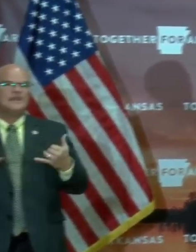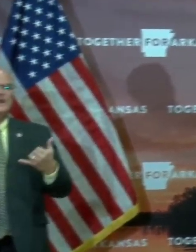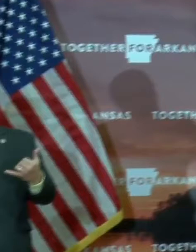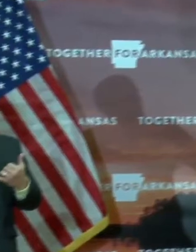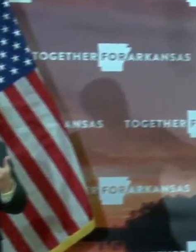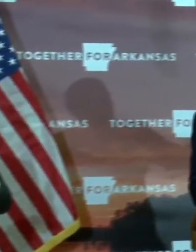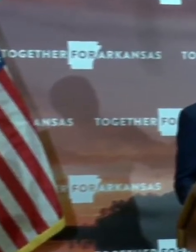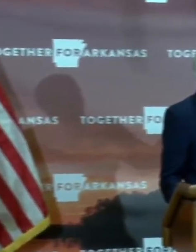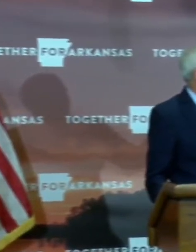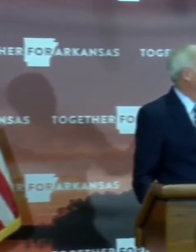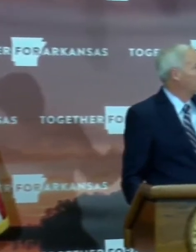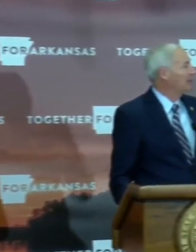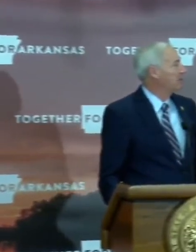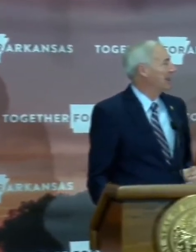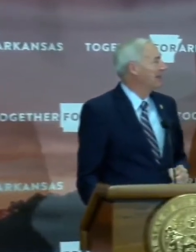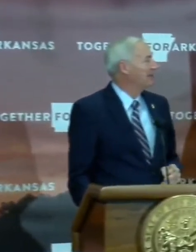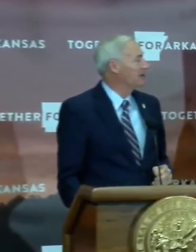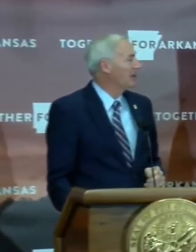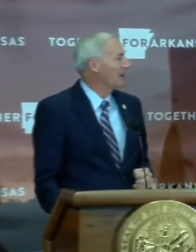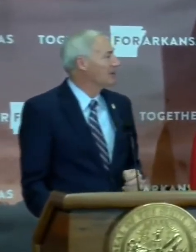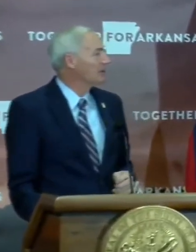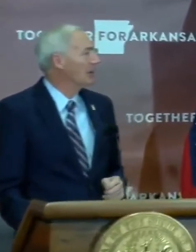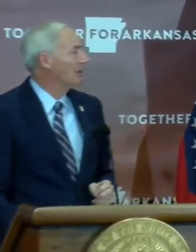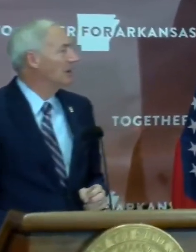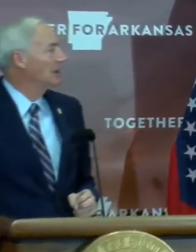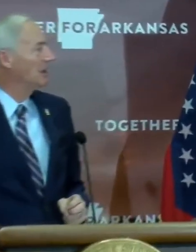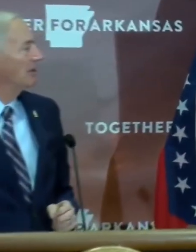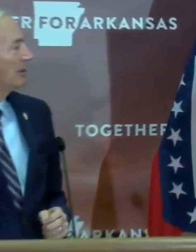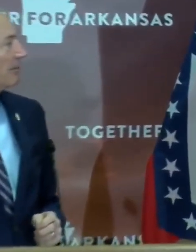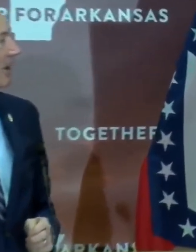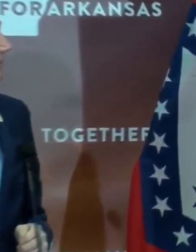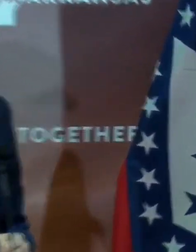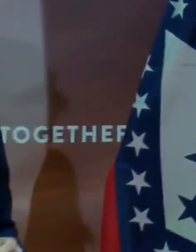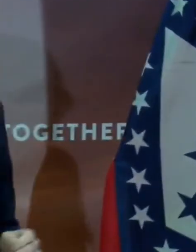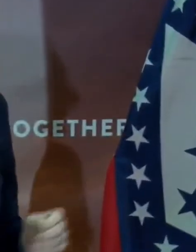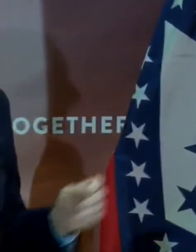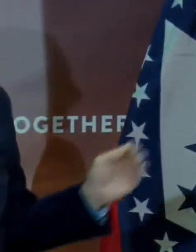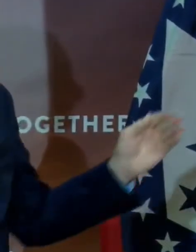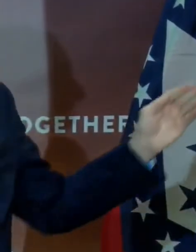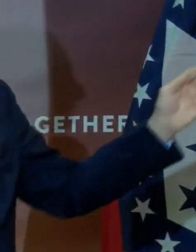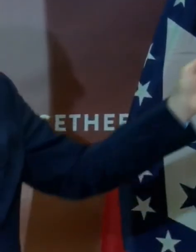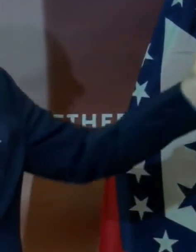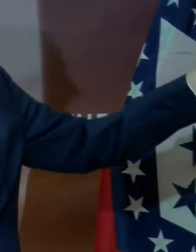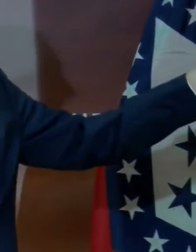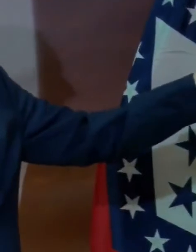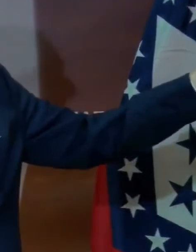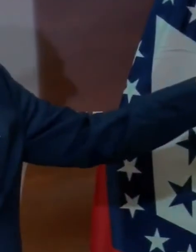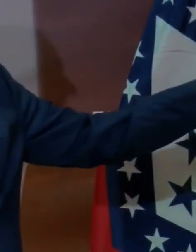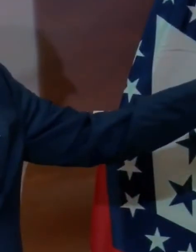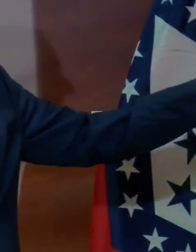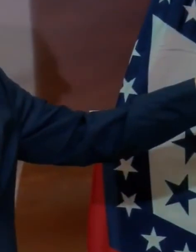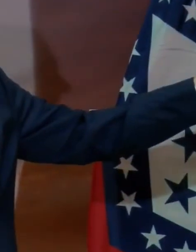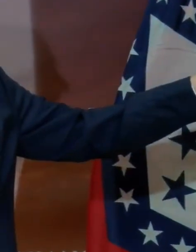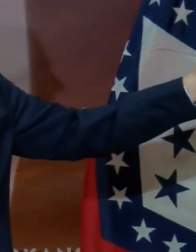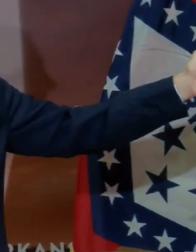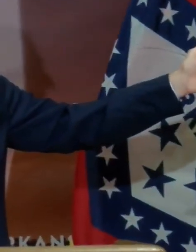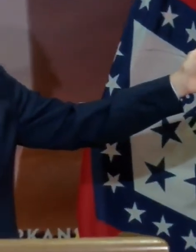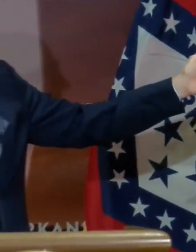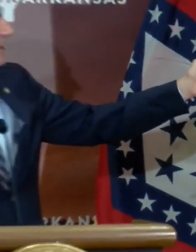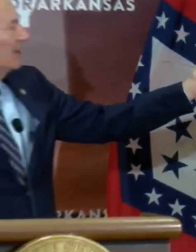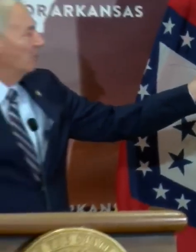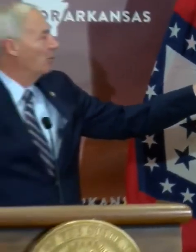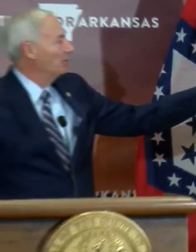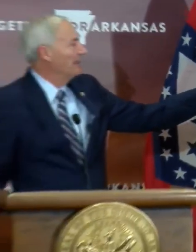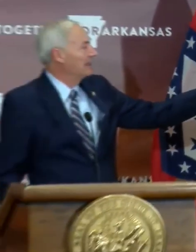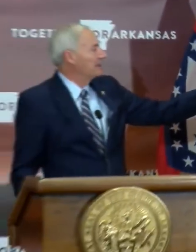on to specifically how we apply this in Arkansas on the Department of Health. The case